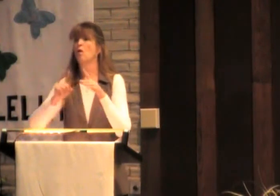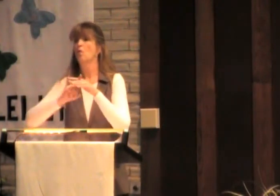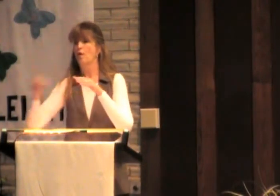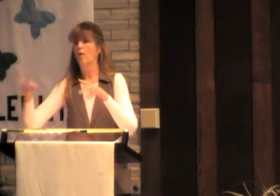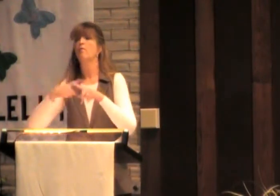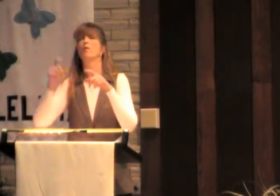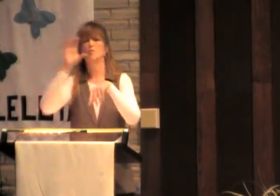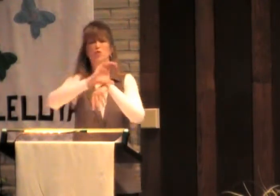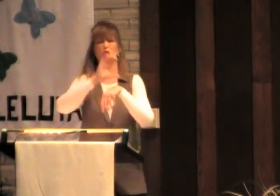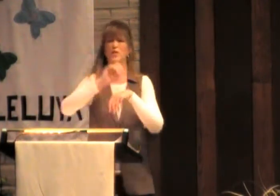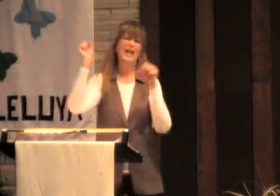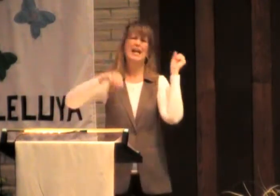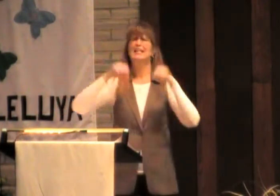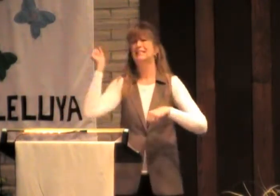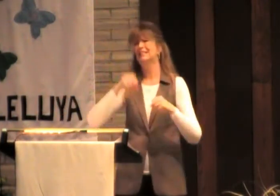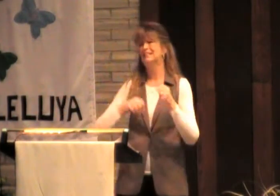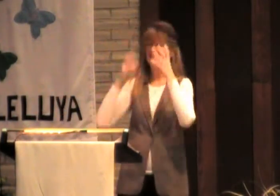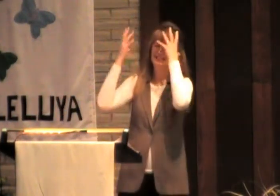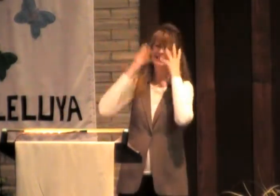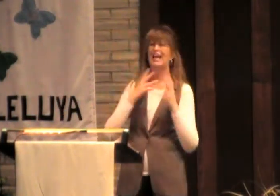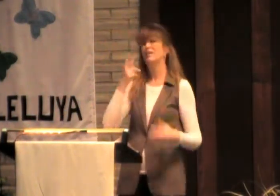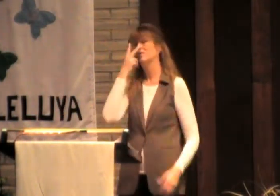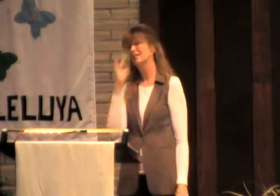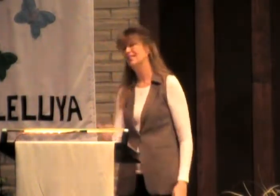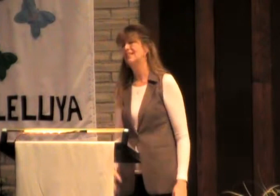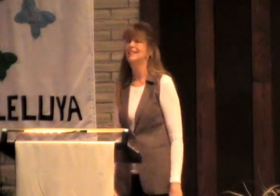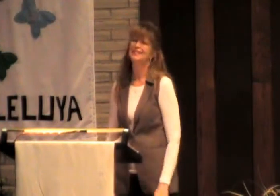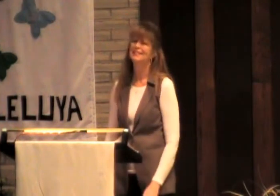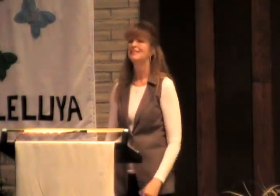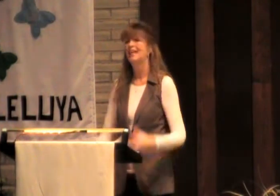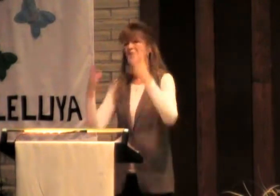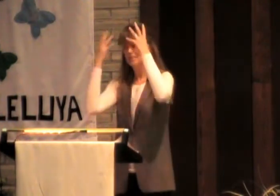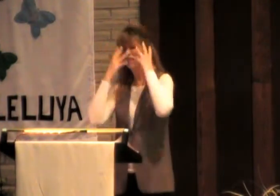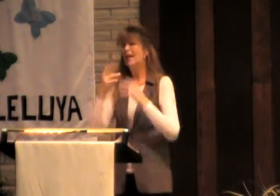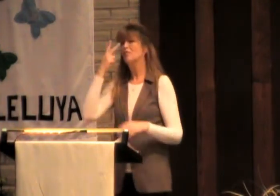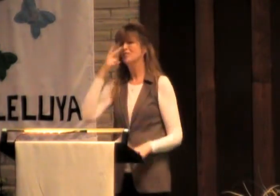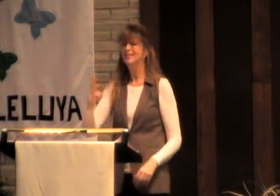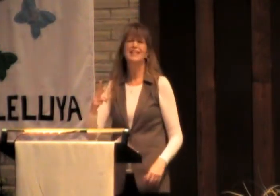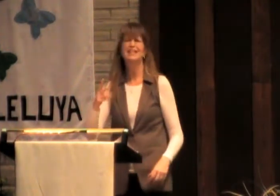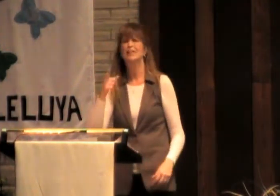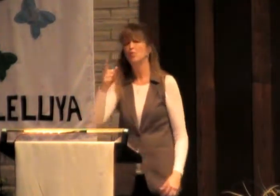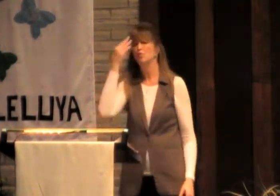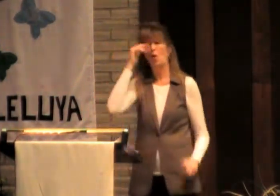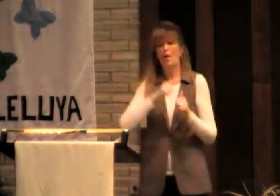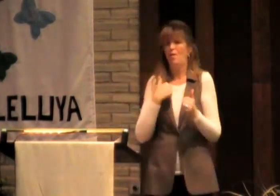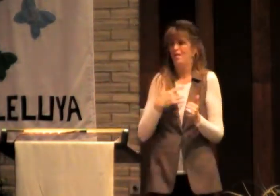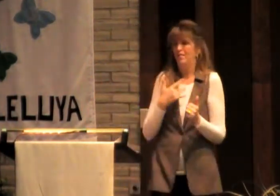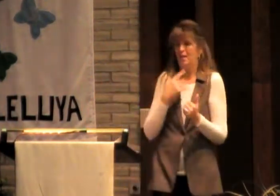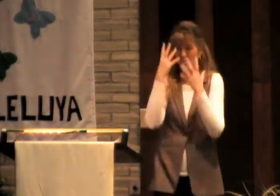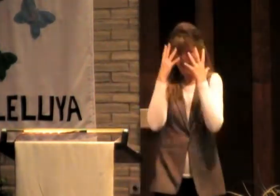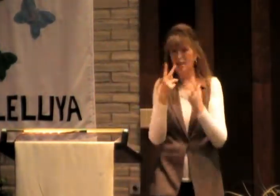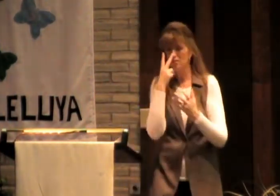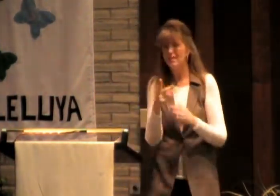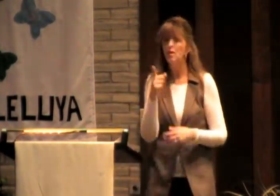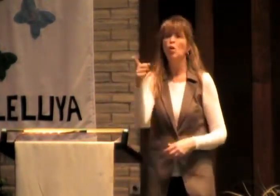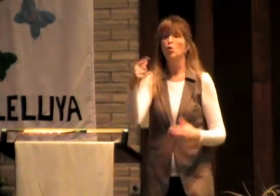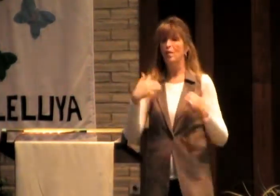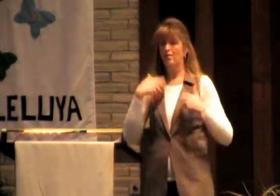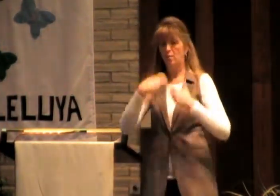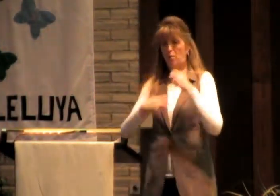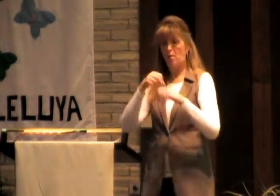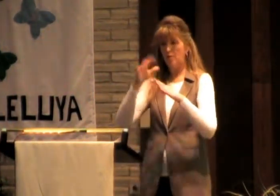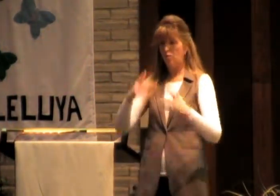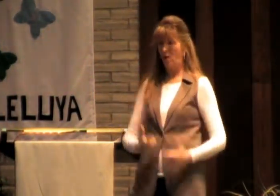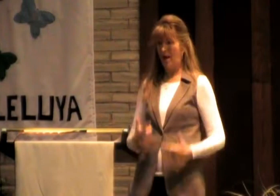Problems in your marriage, running away from church. Yes, it's sad to see all of that. It's very sad to see. And you know how I